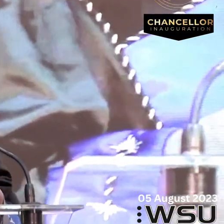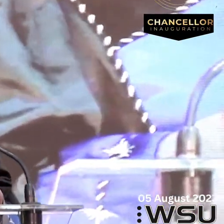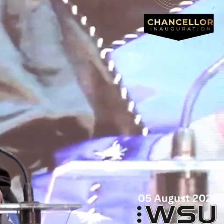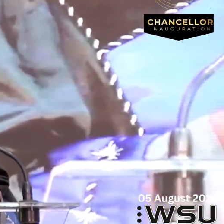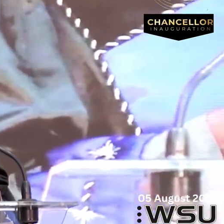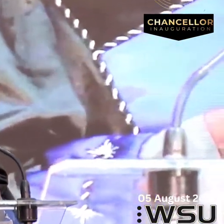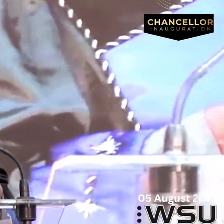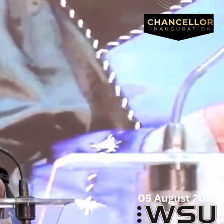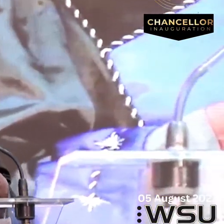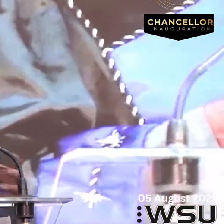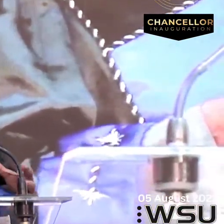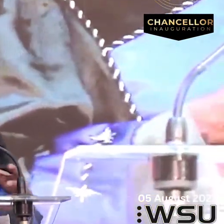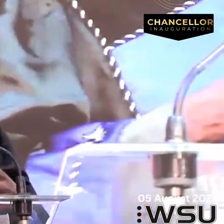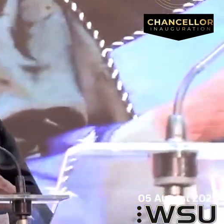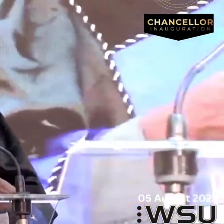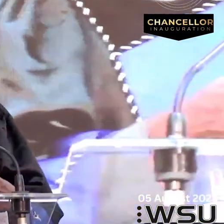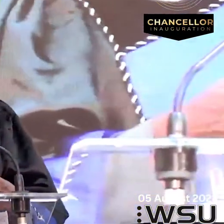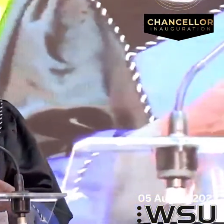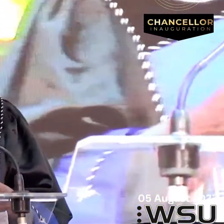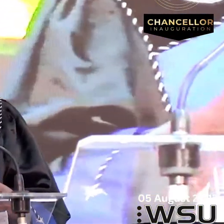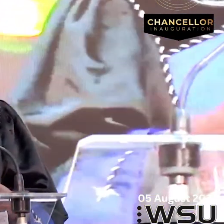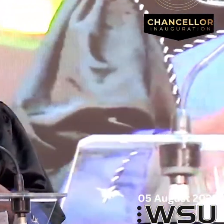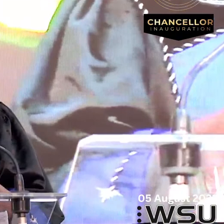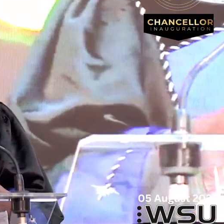because it was feared